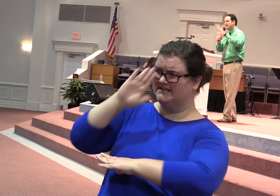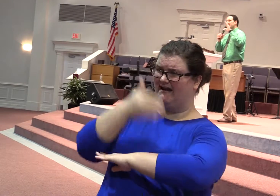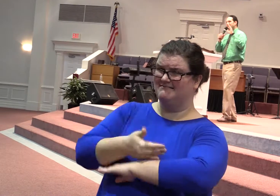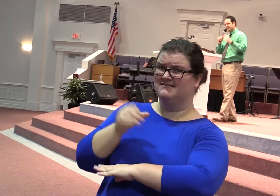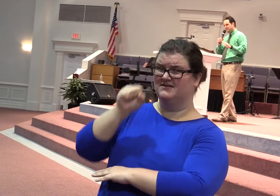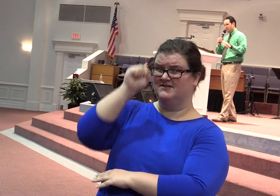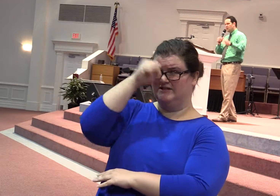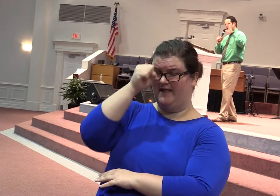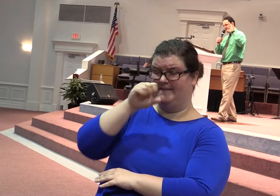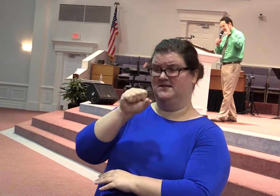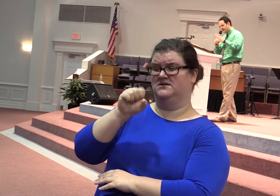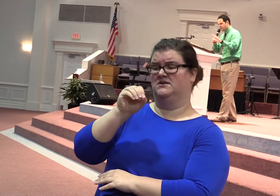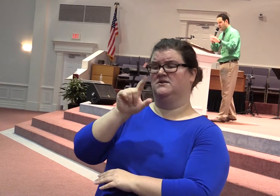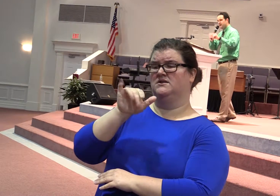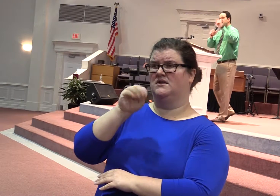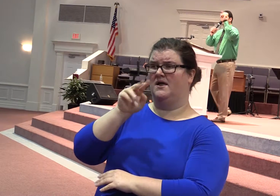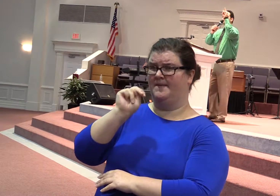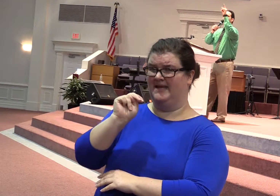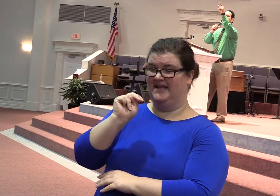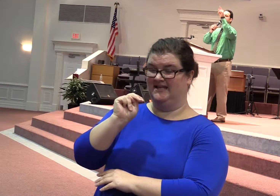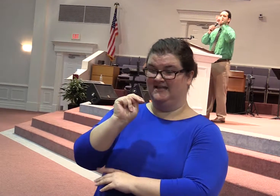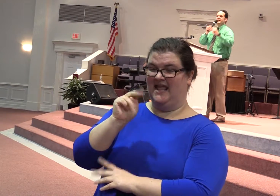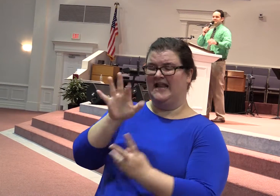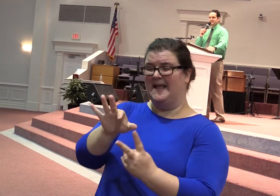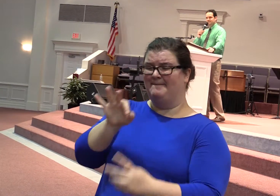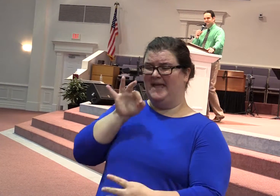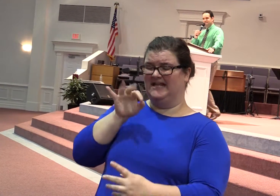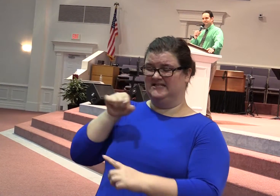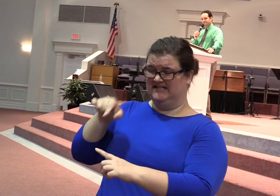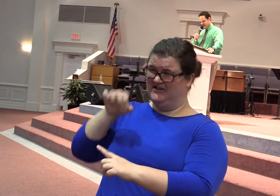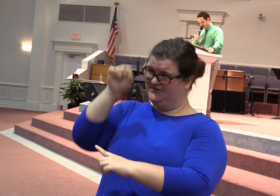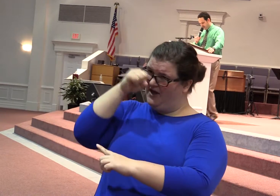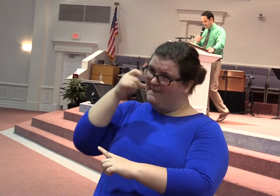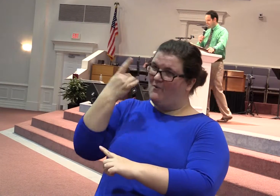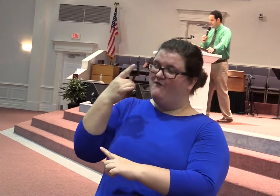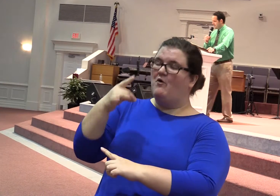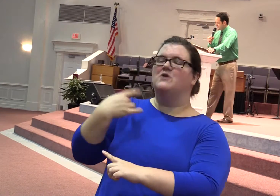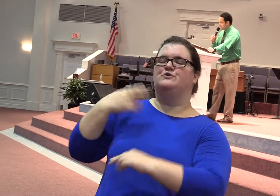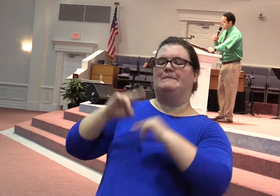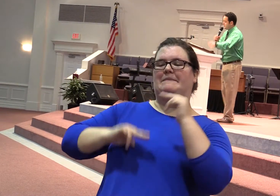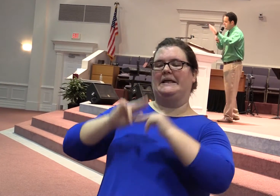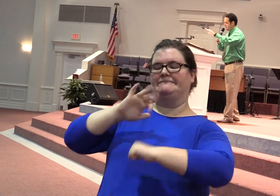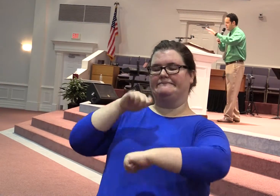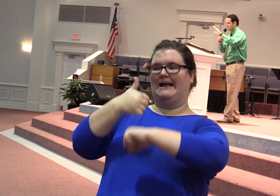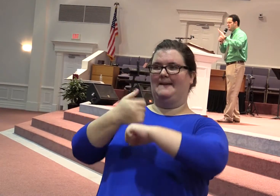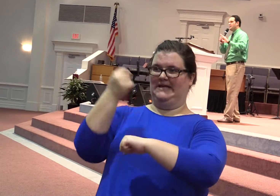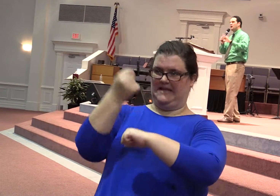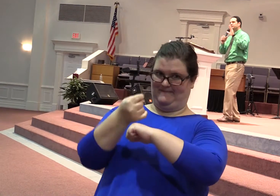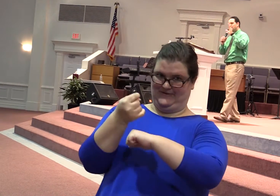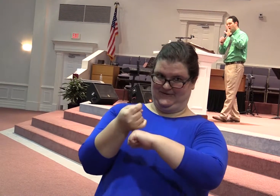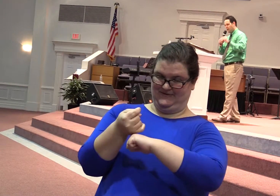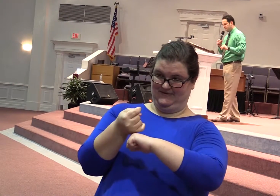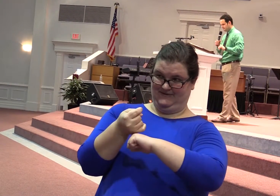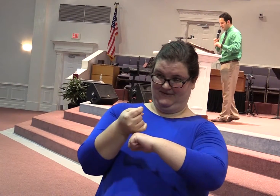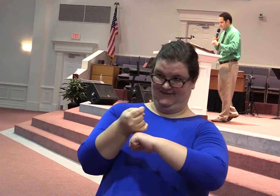house, a temple, a sanctuary for his name. Right. Amen. The other father is the